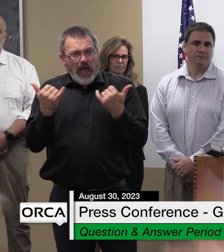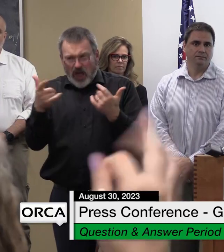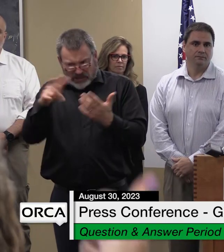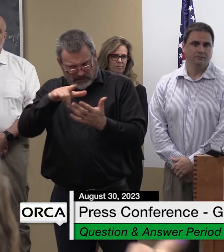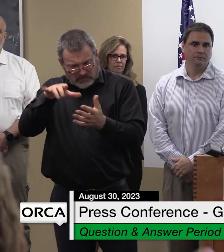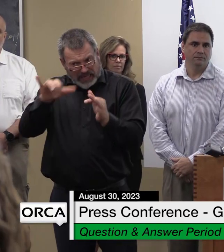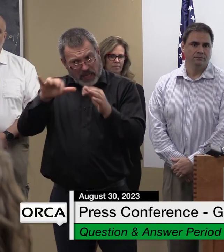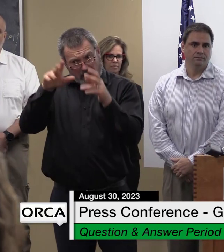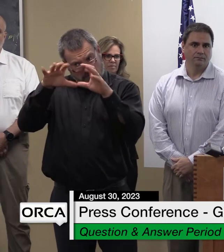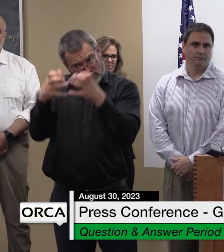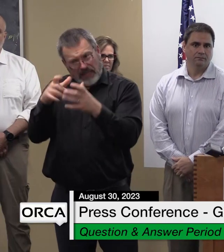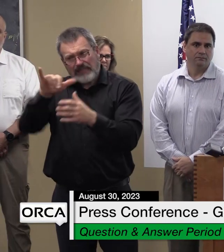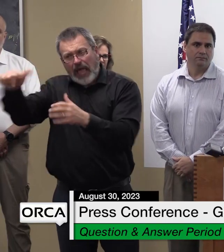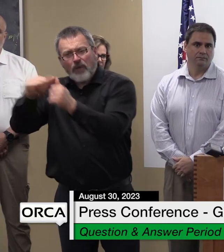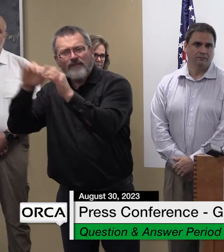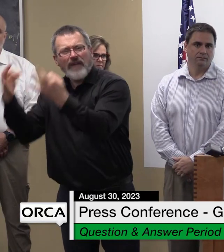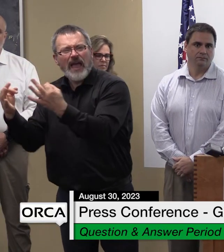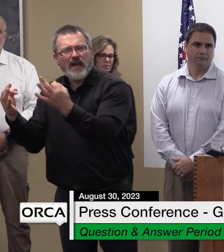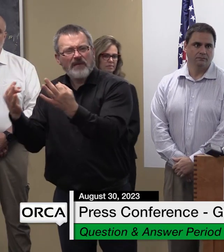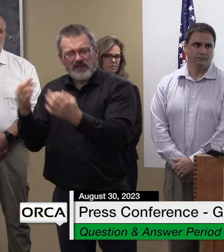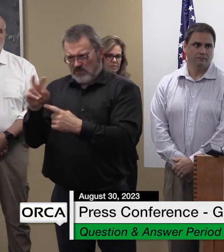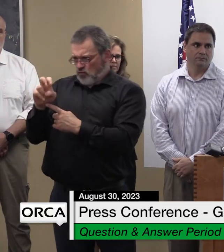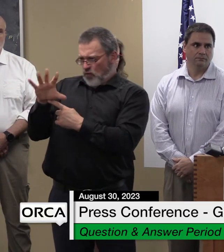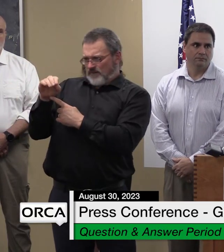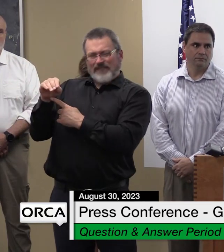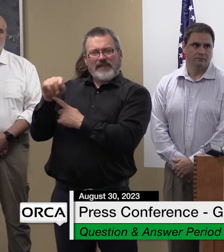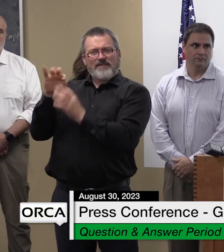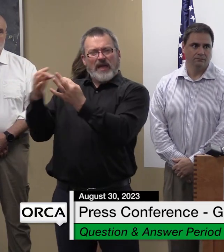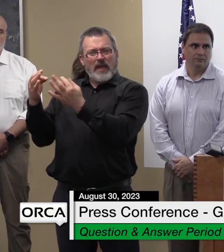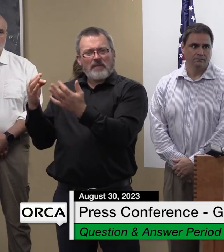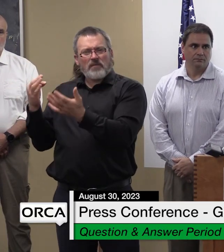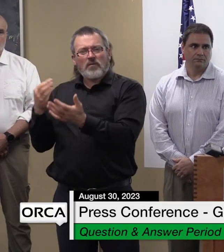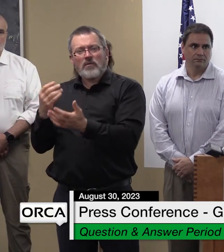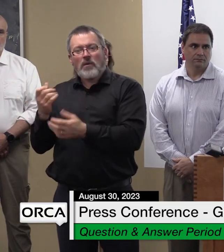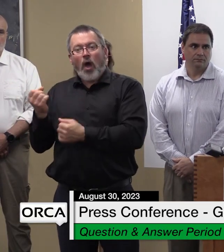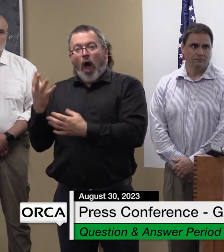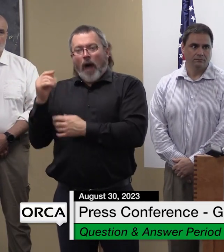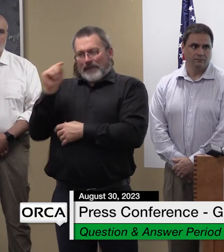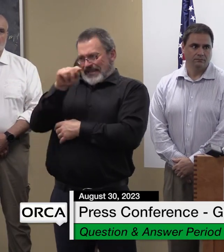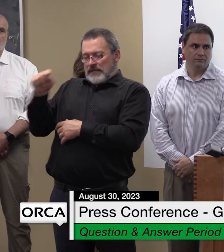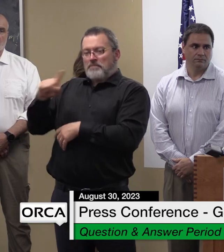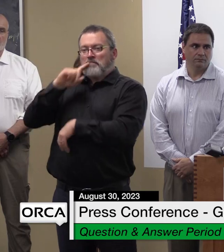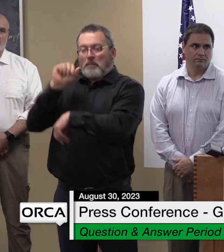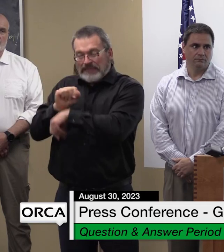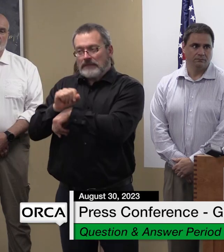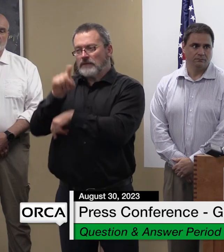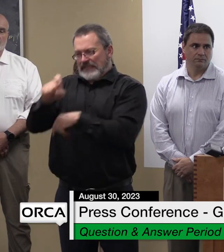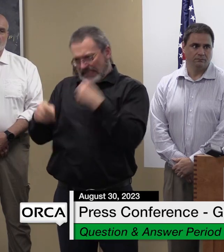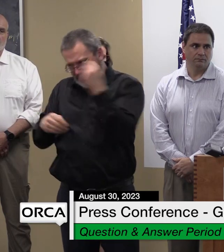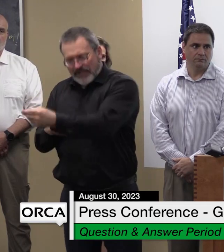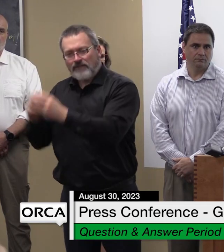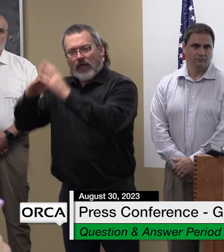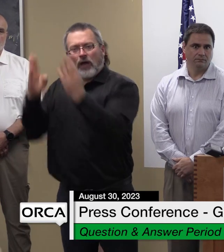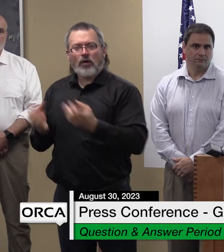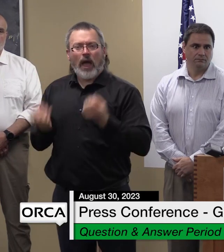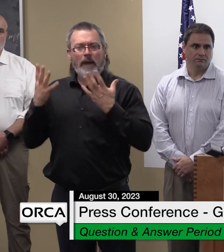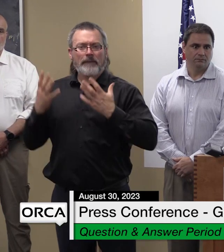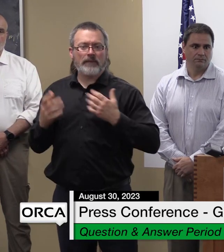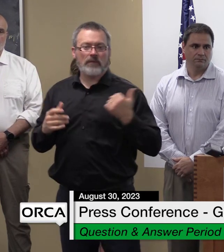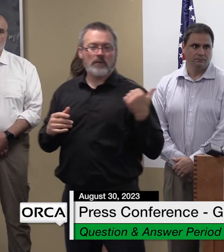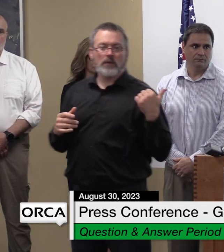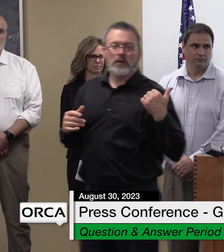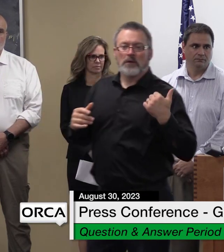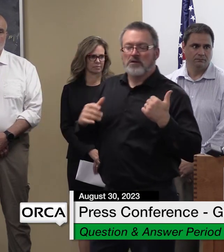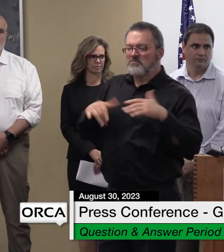how many of those 250 do you anticipate needing to supply housing for? We do have a population under 50 right now that